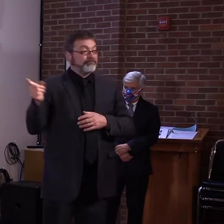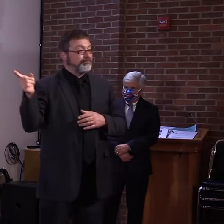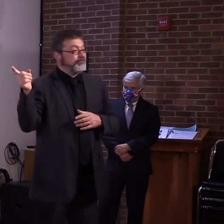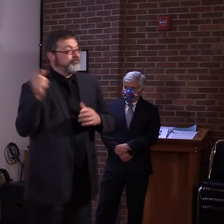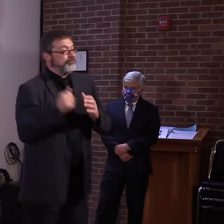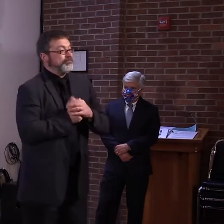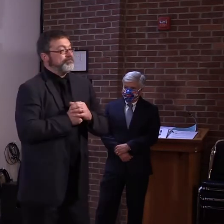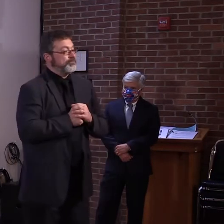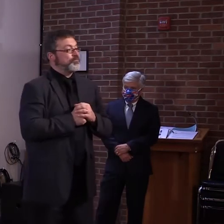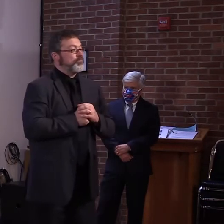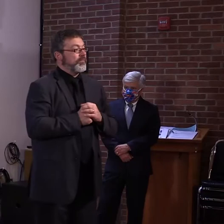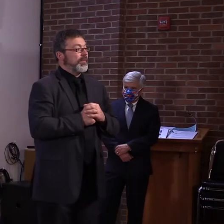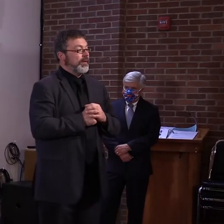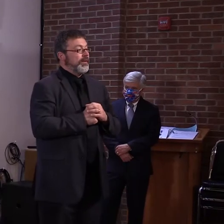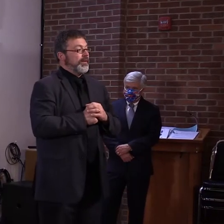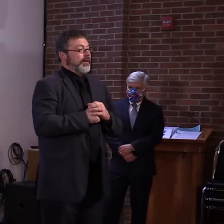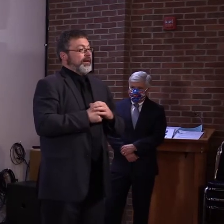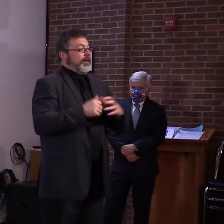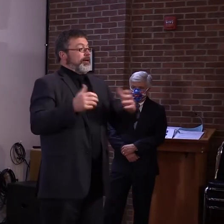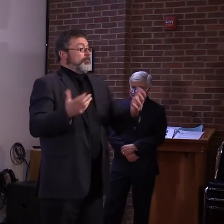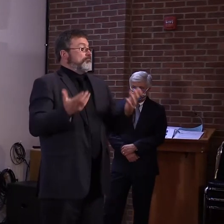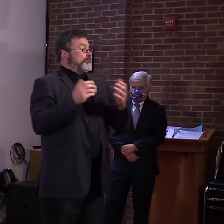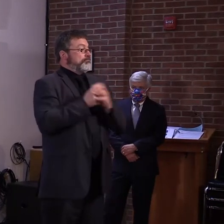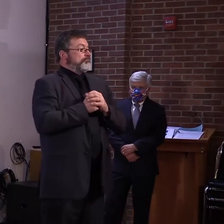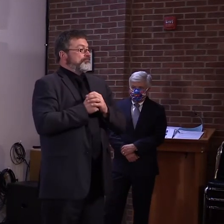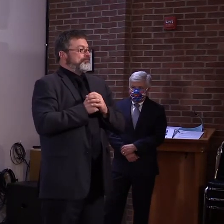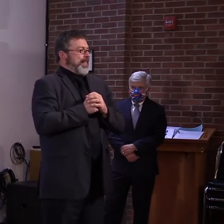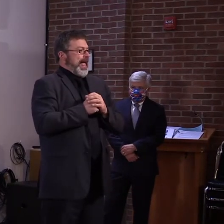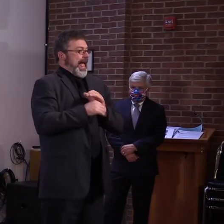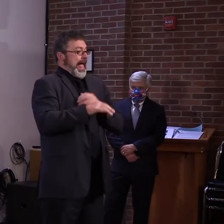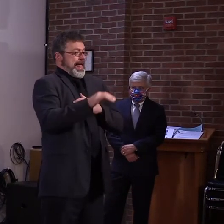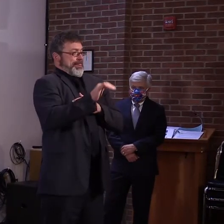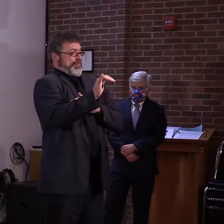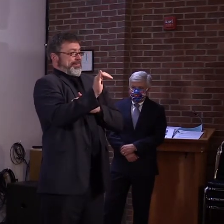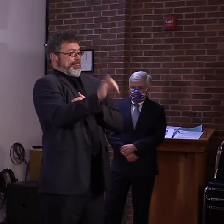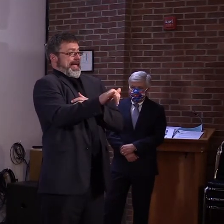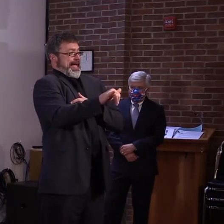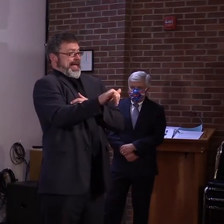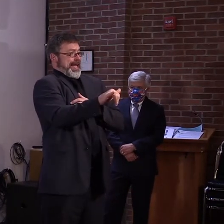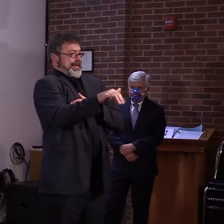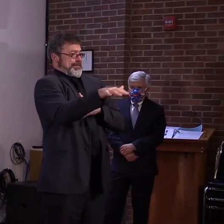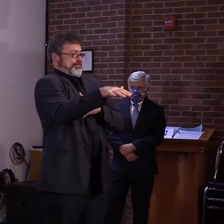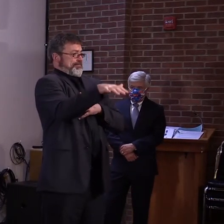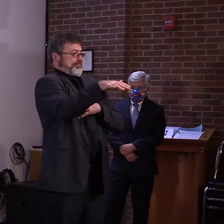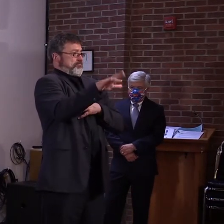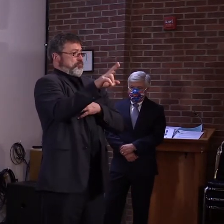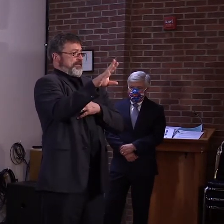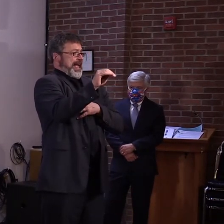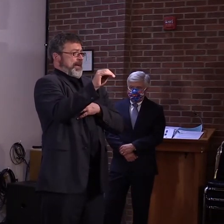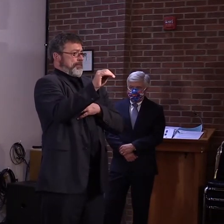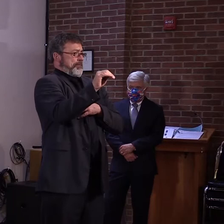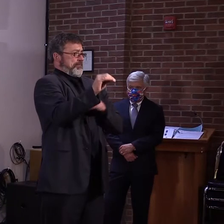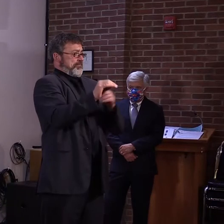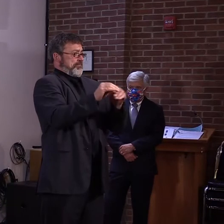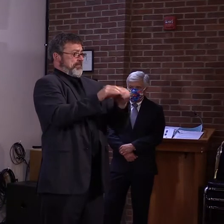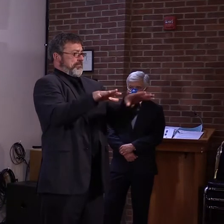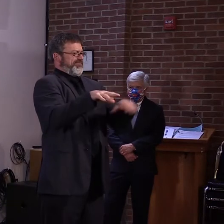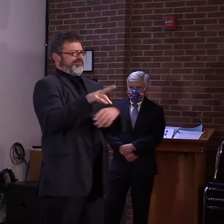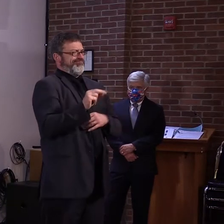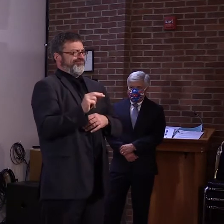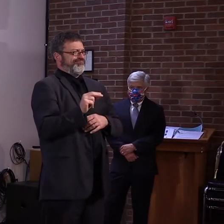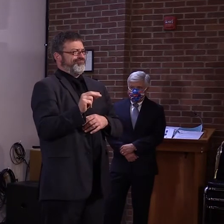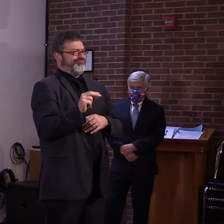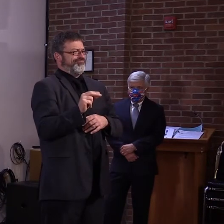Yeah, first of all, I'll say there is not an outbreak at UVM or any of the other colleges. And there, to